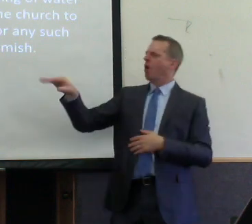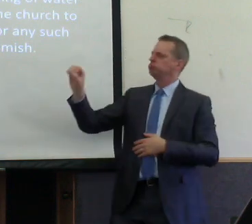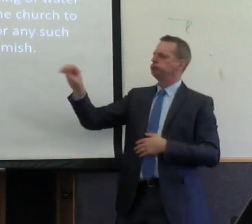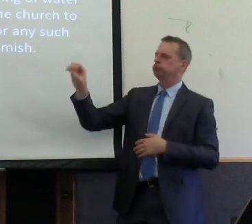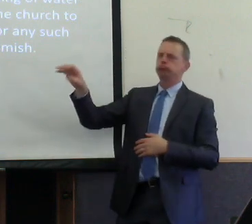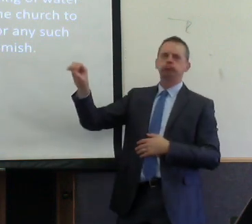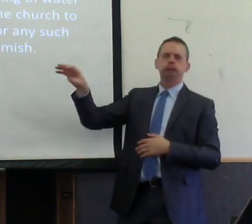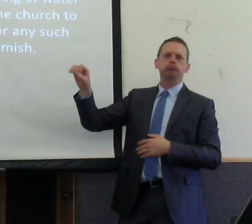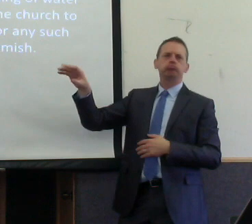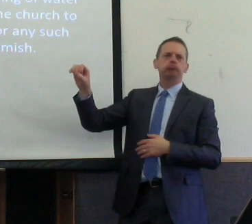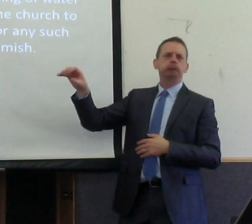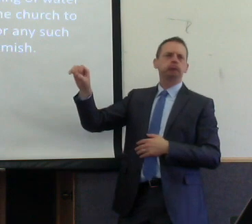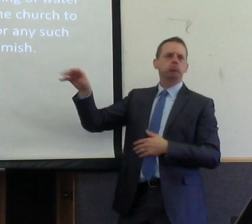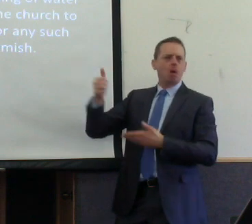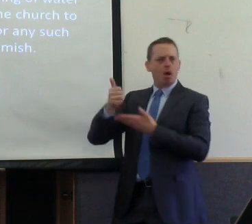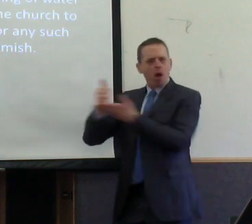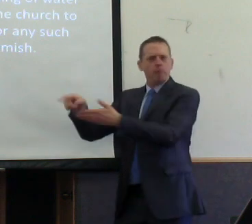Turn up to God's word together.